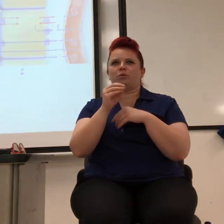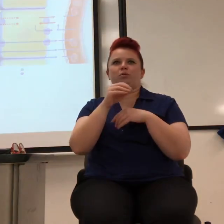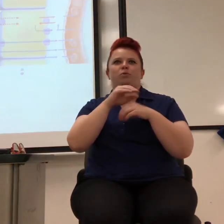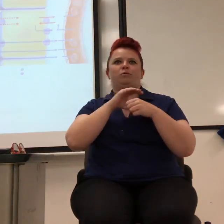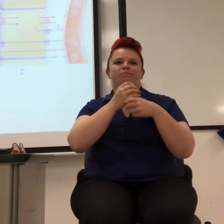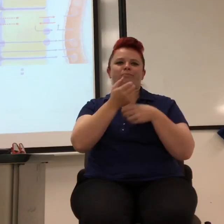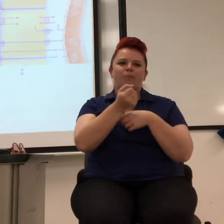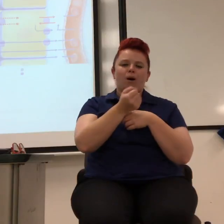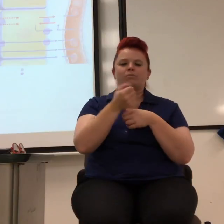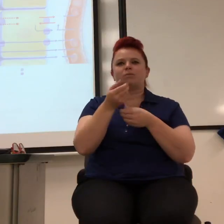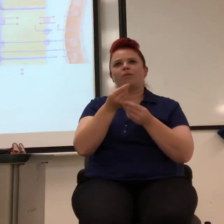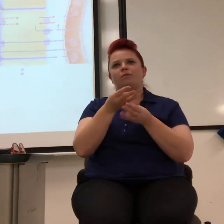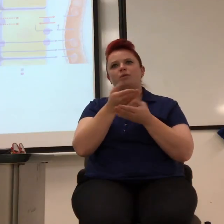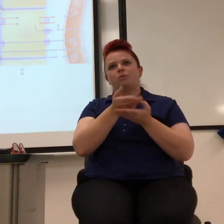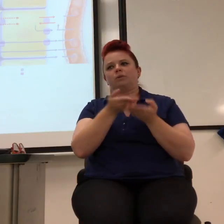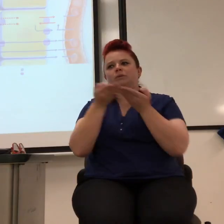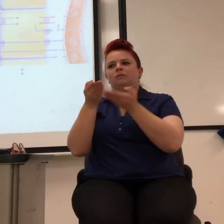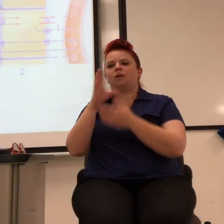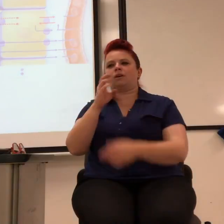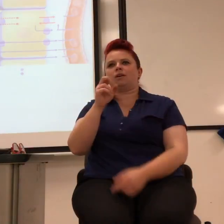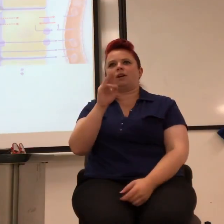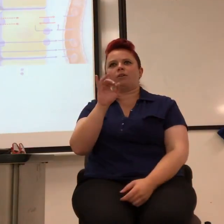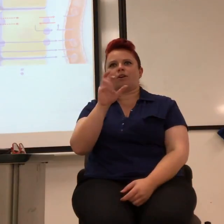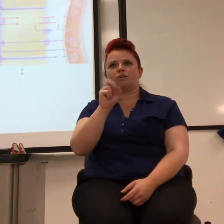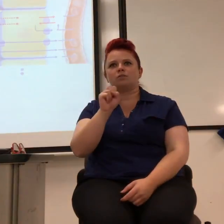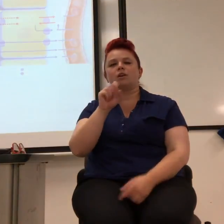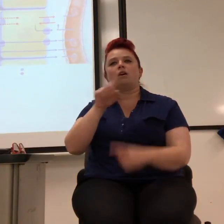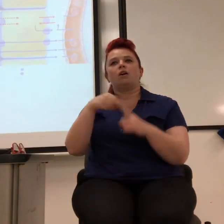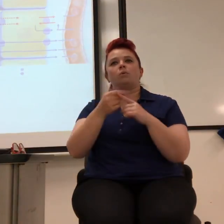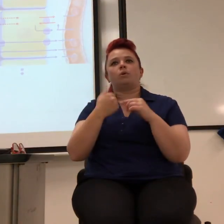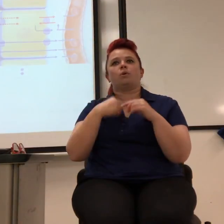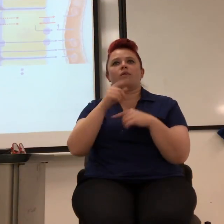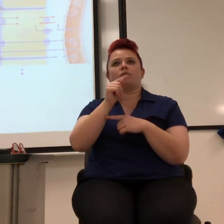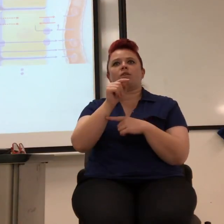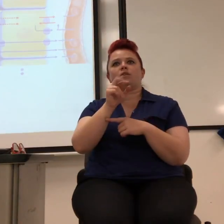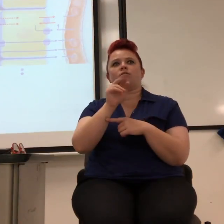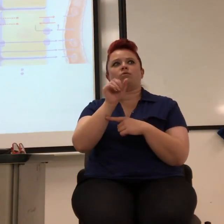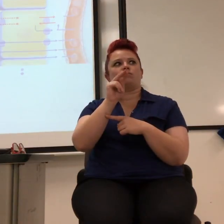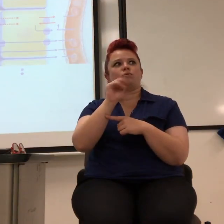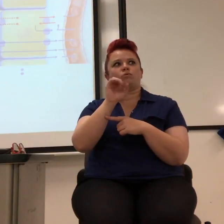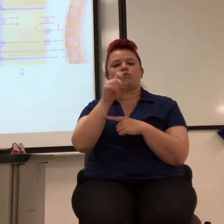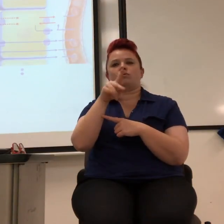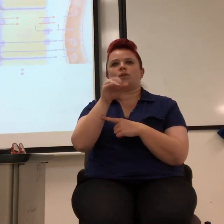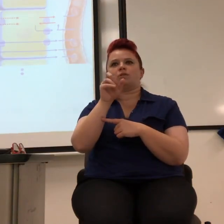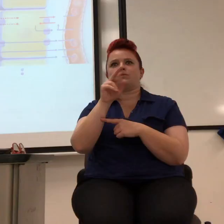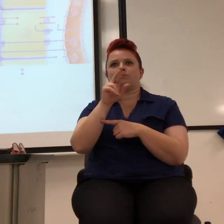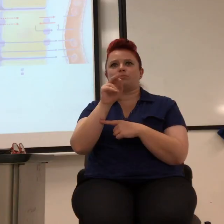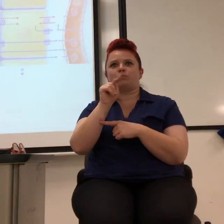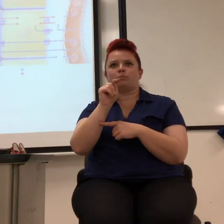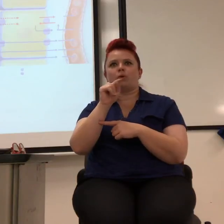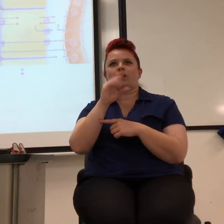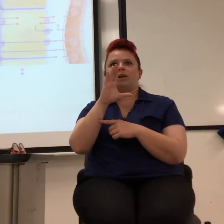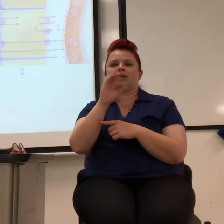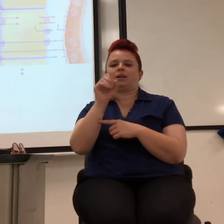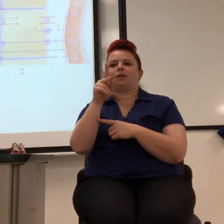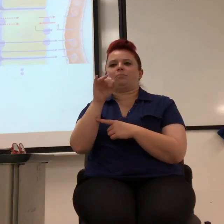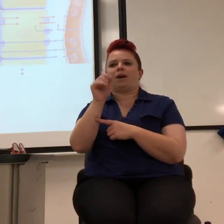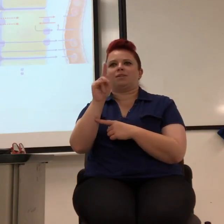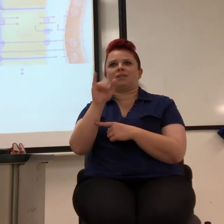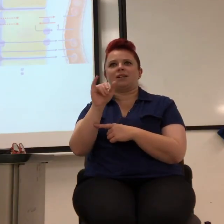cell membranes. And when they reach their transport capacity, you have reached saturation or transport maximum for that